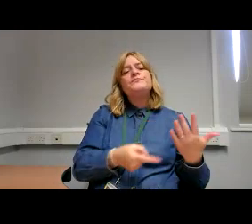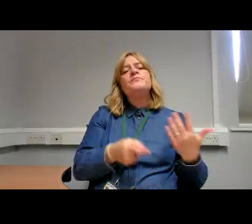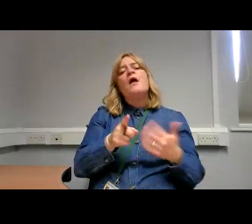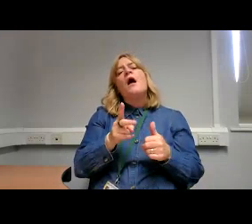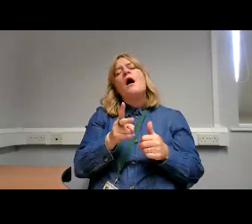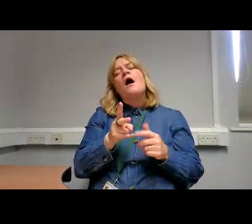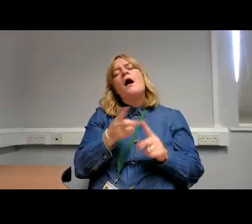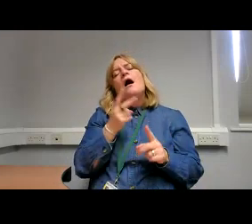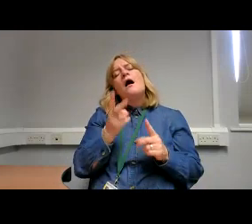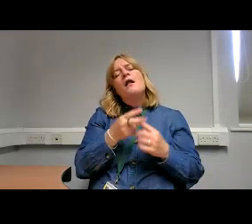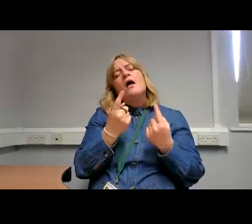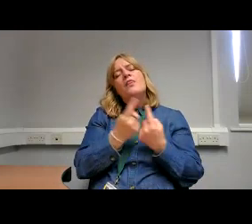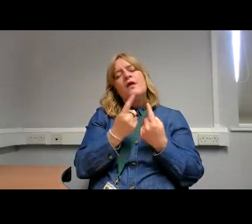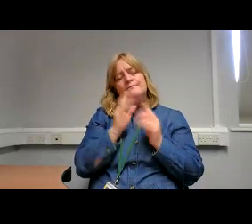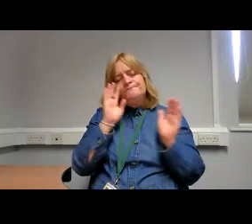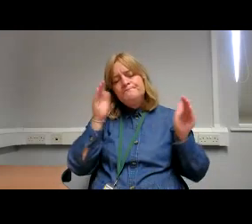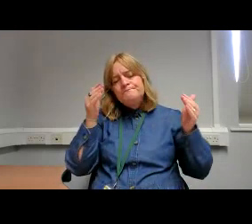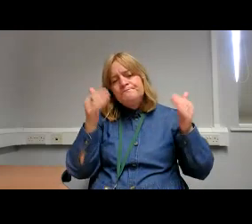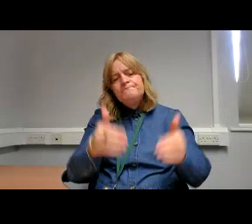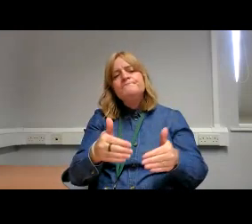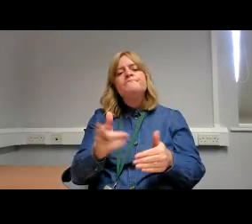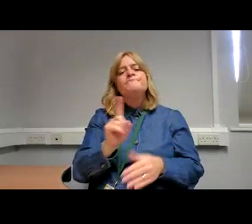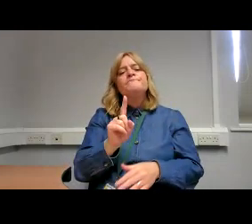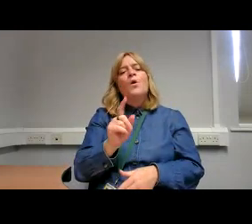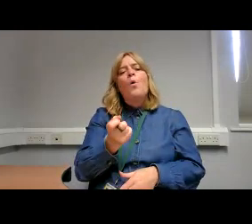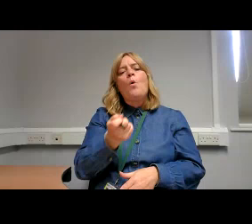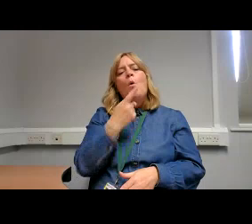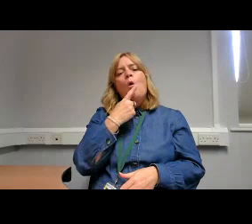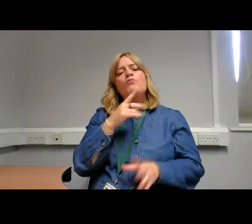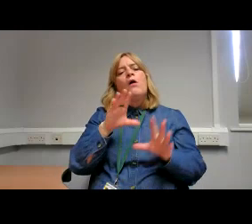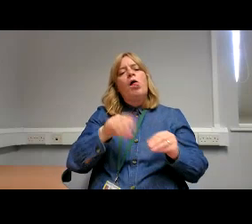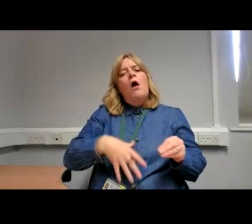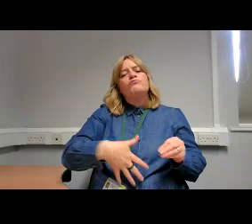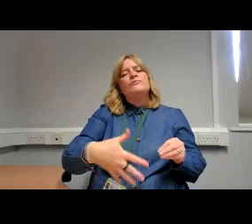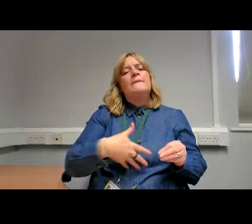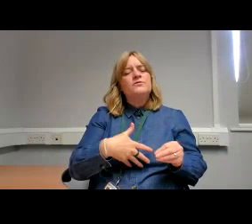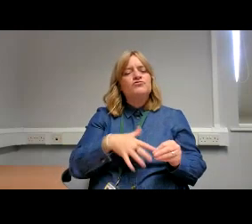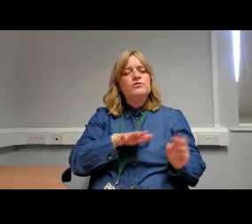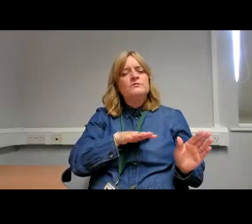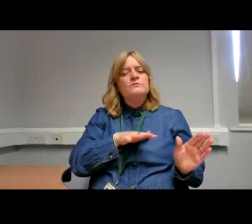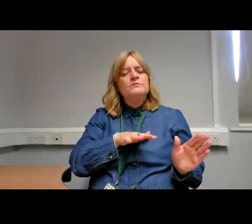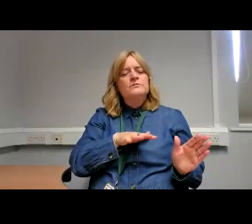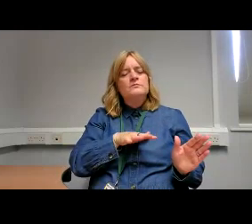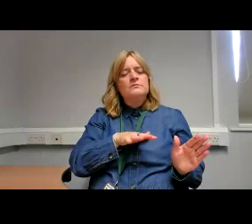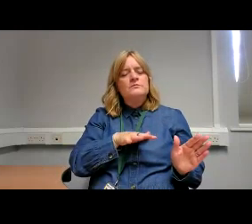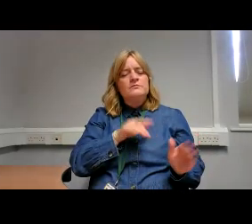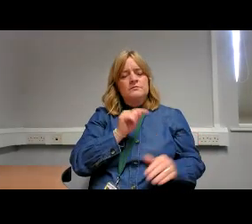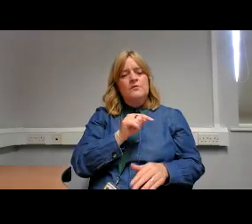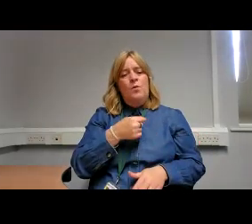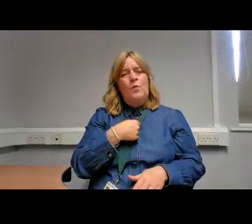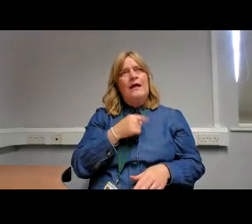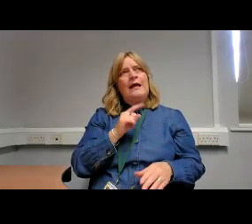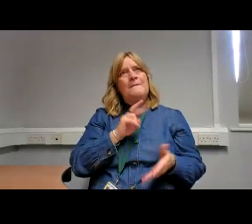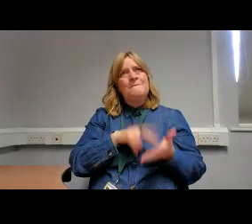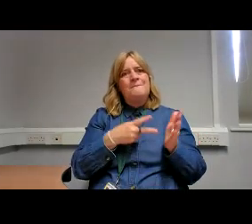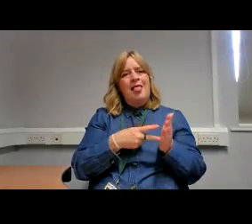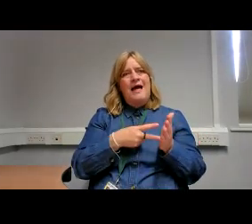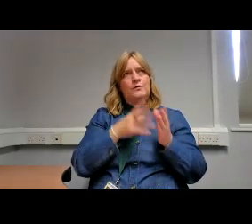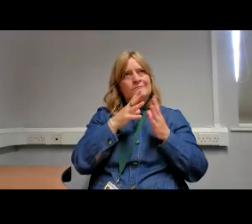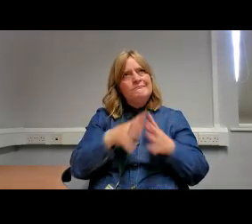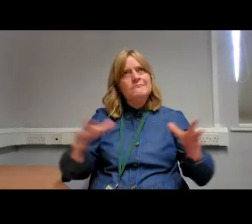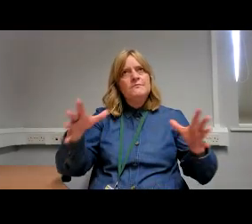item that I'm working on is the oral contraception and communications plan. So we're planning to try and increase awareness